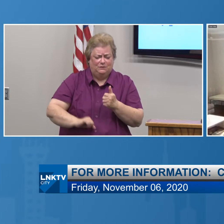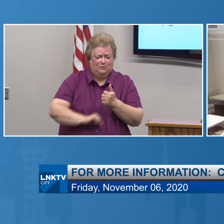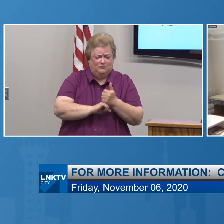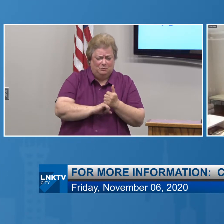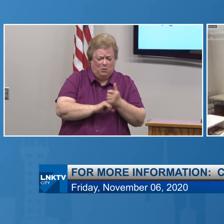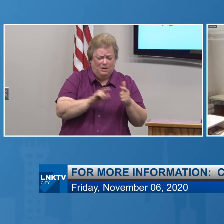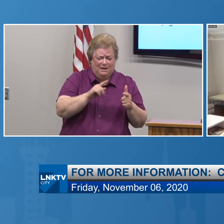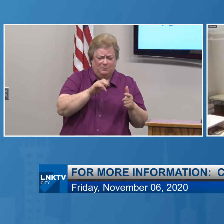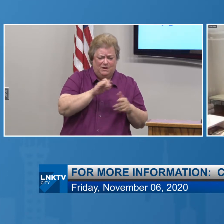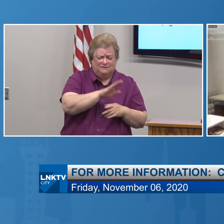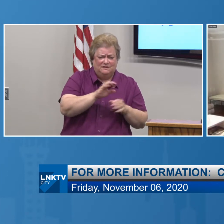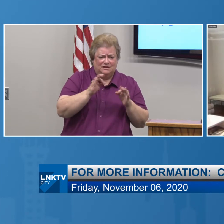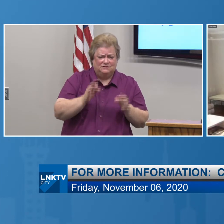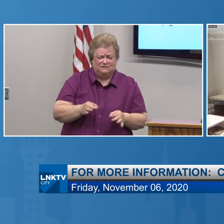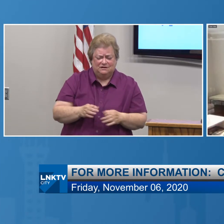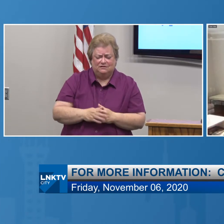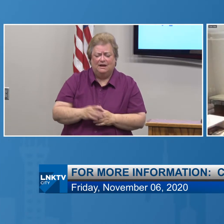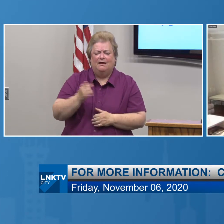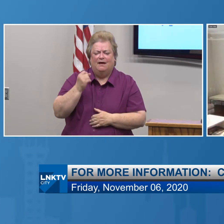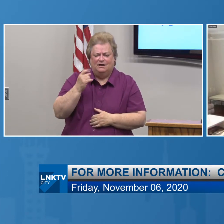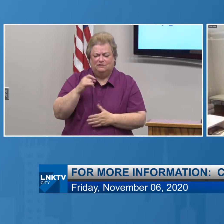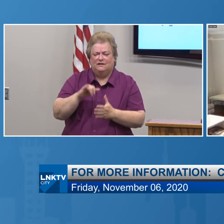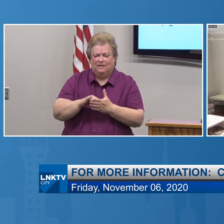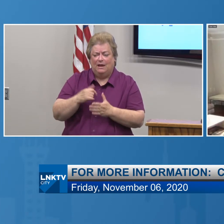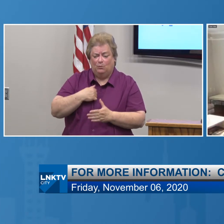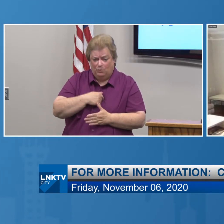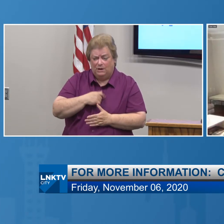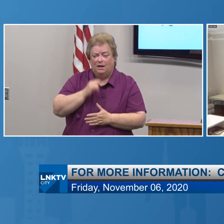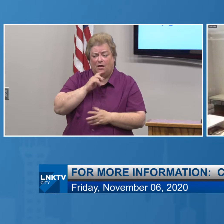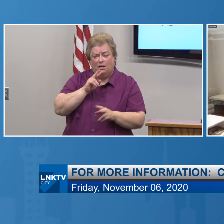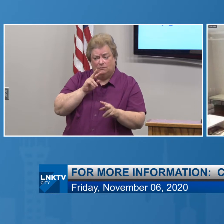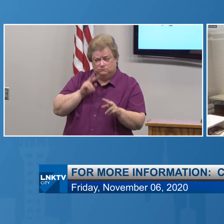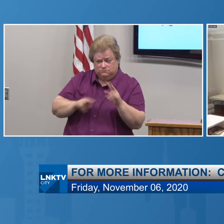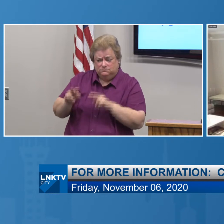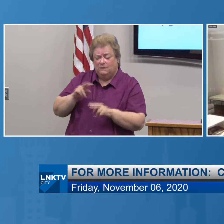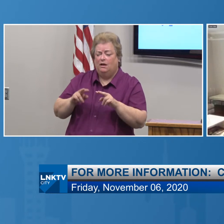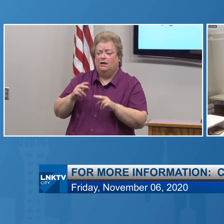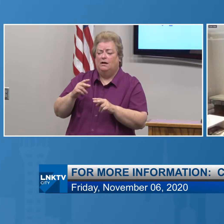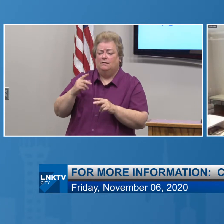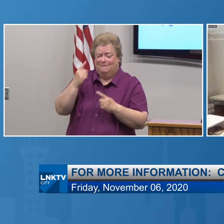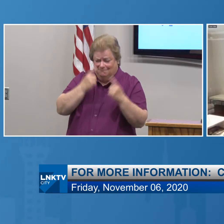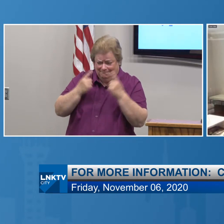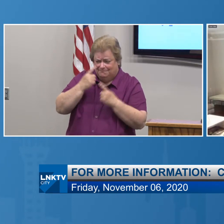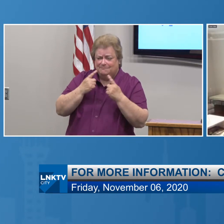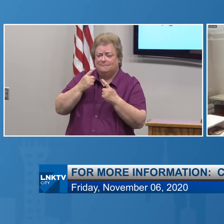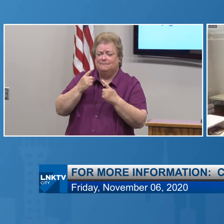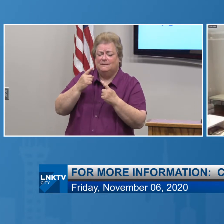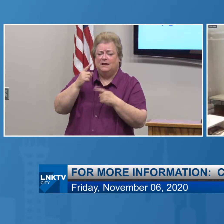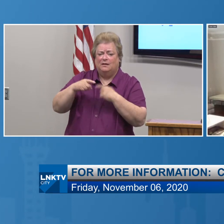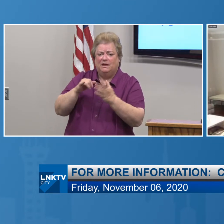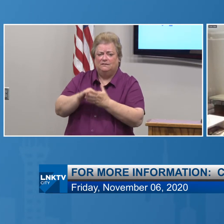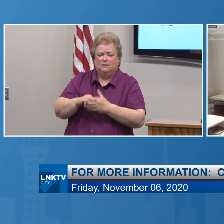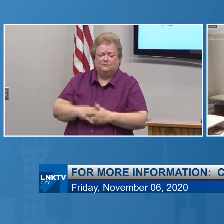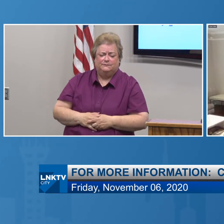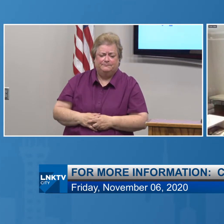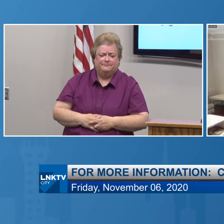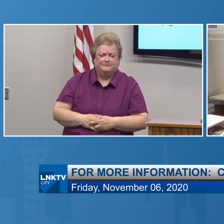want to make sure that people understand that those are being thought through. Those decisions are thoughtful and thought through.